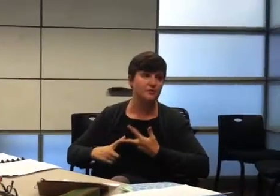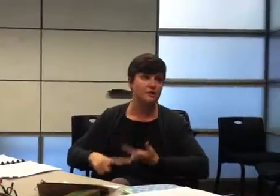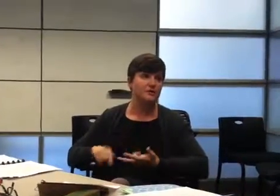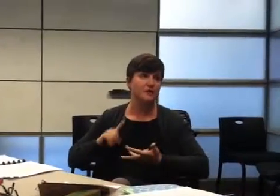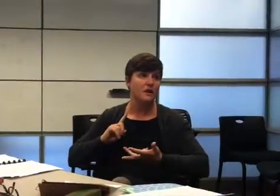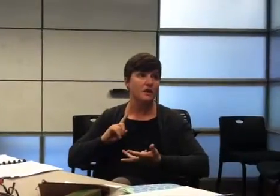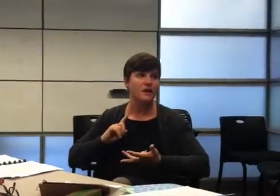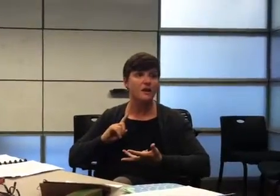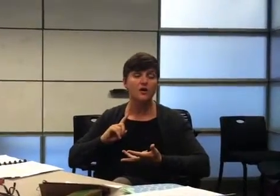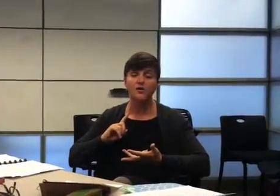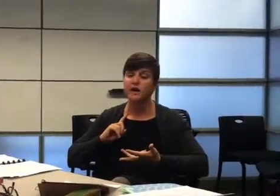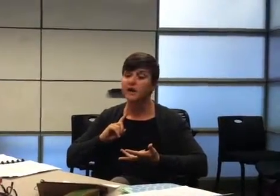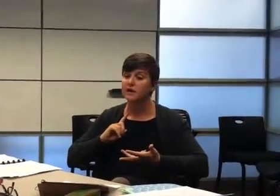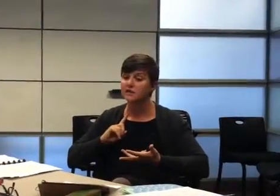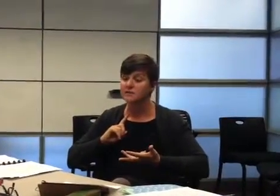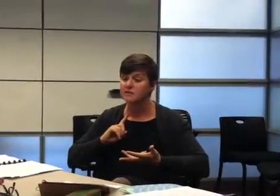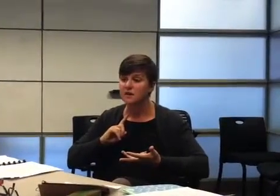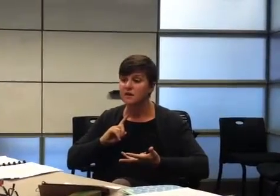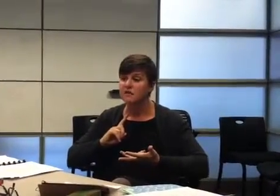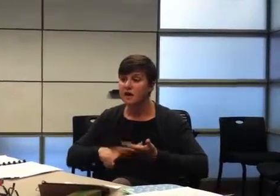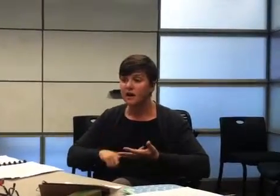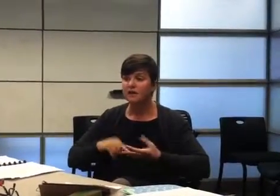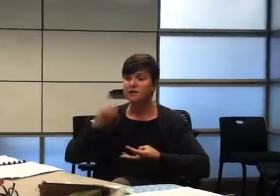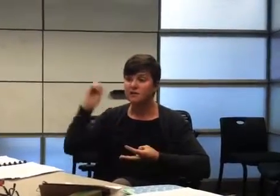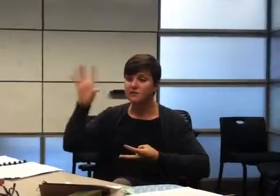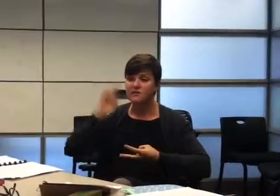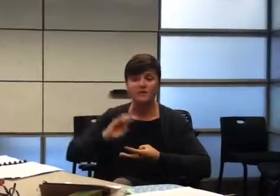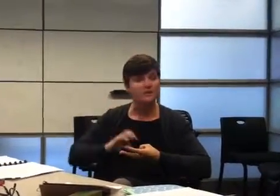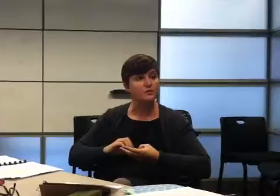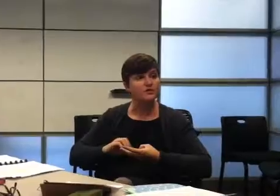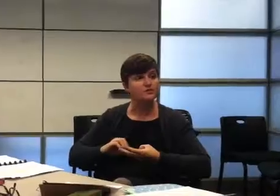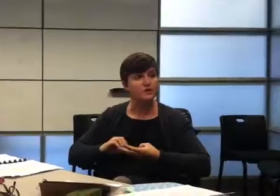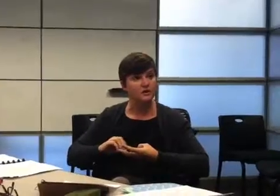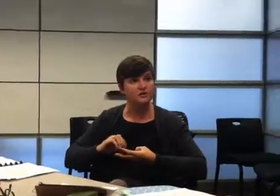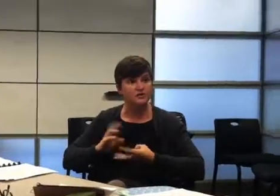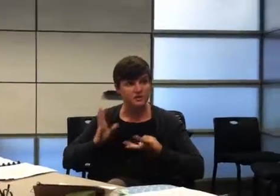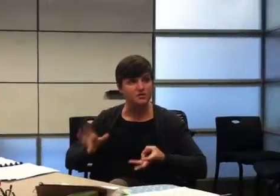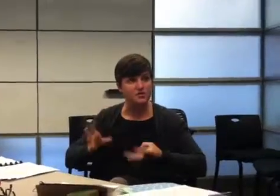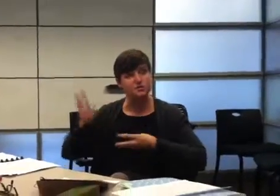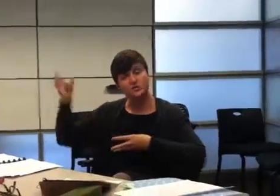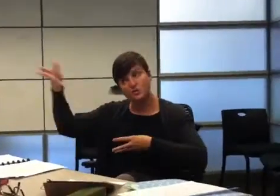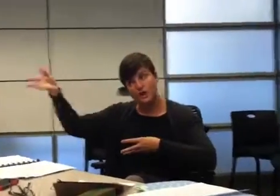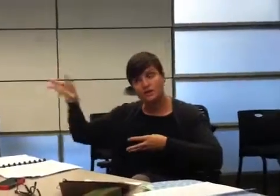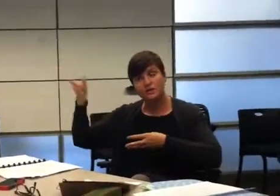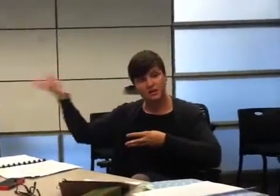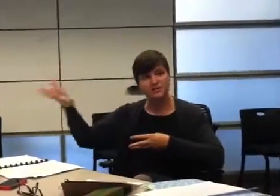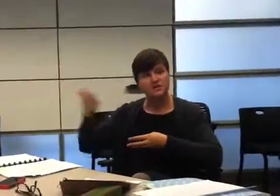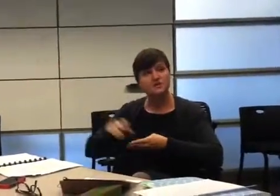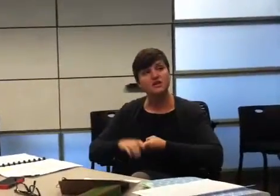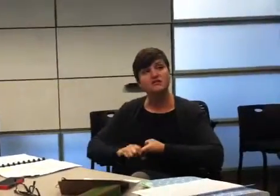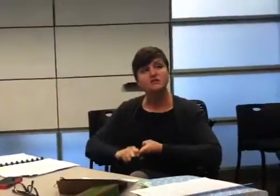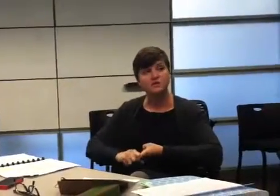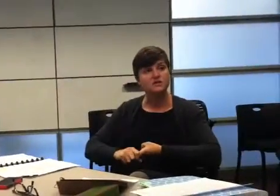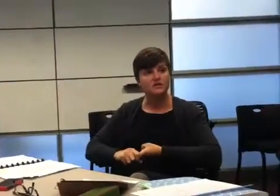something, and 9 if you think that was you think you did, or if you are giving somebody else a really